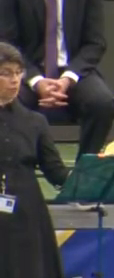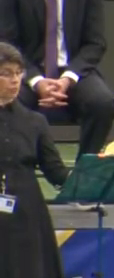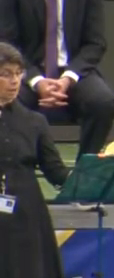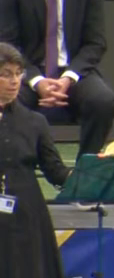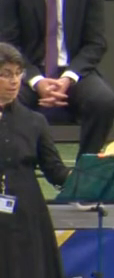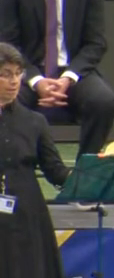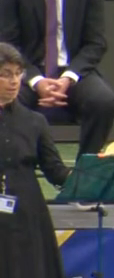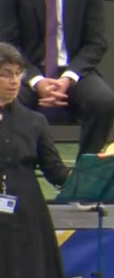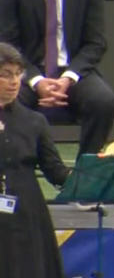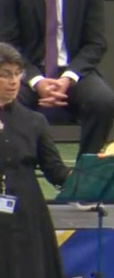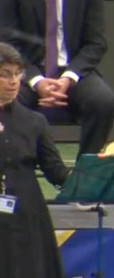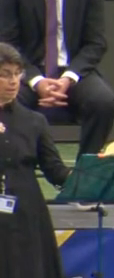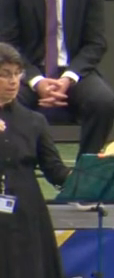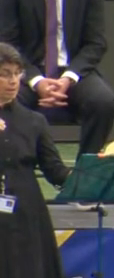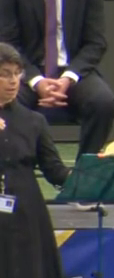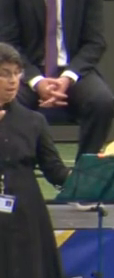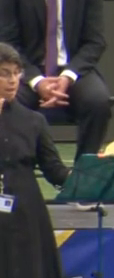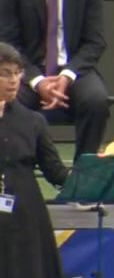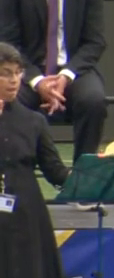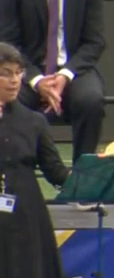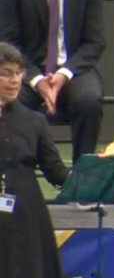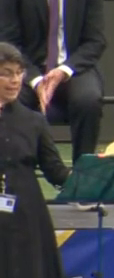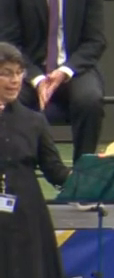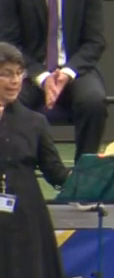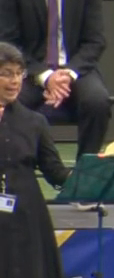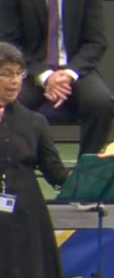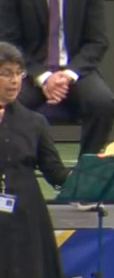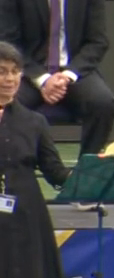Arkea Johnson.